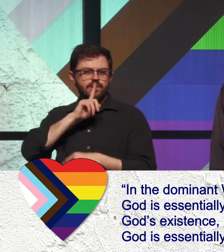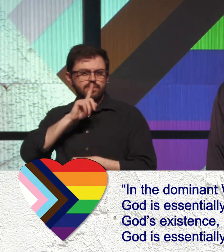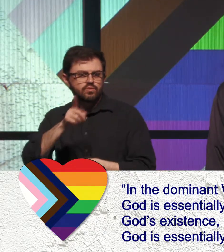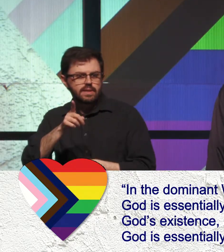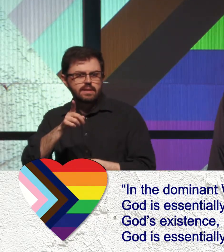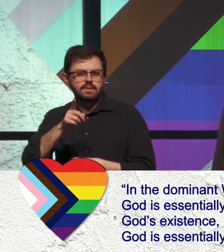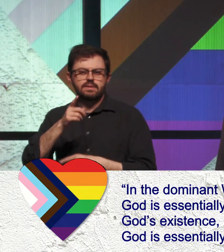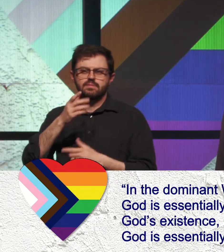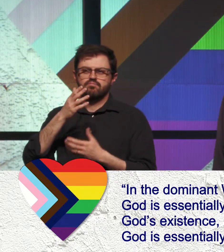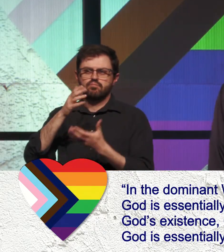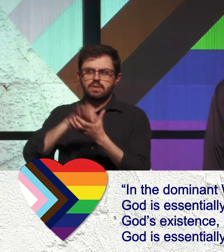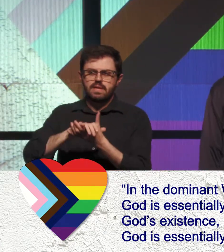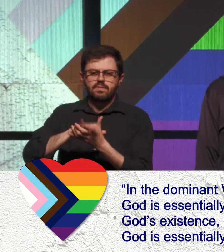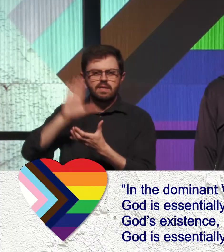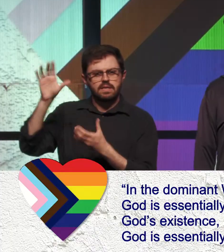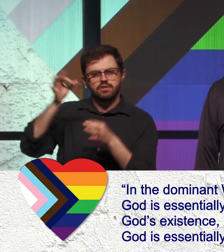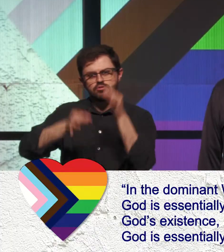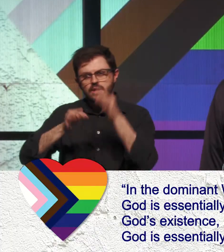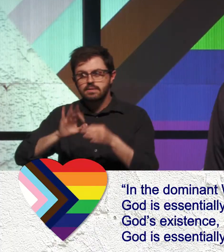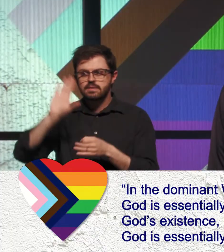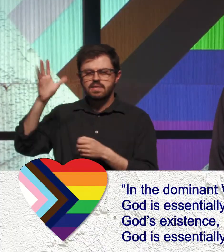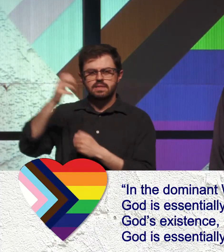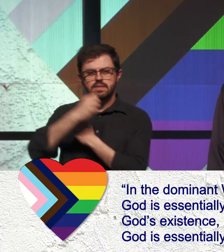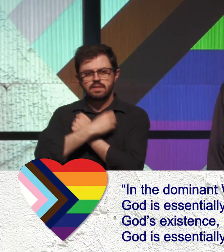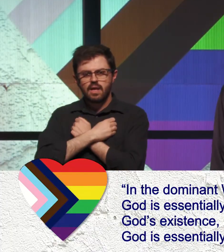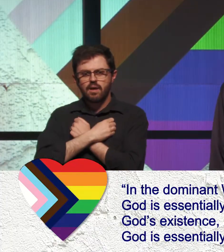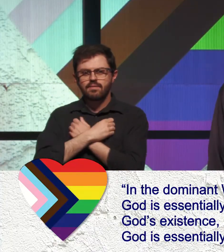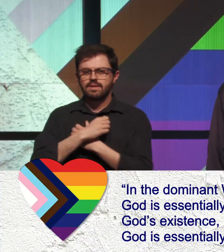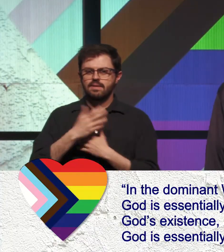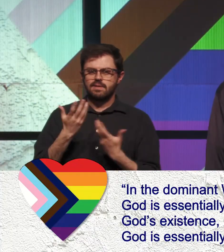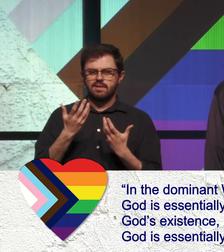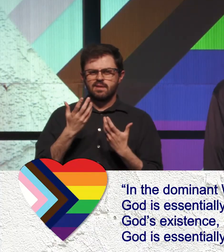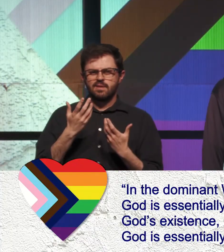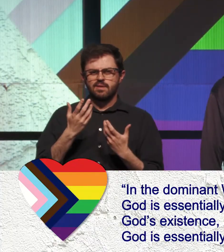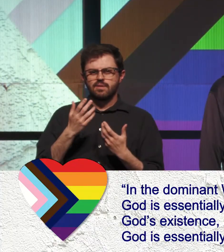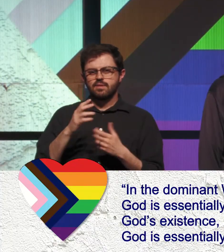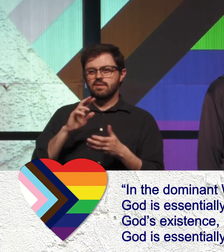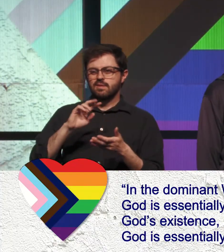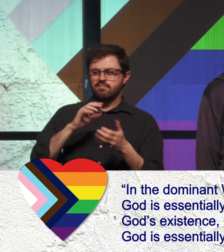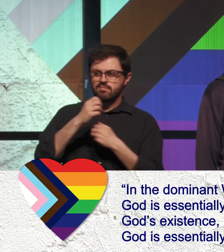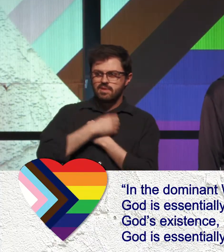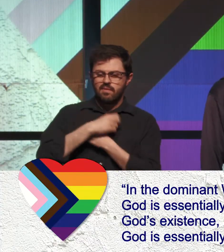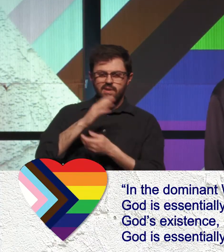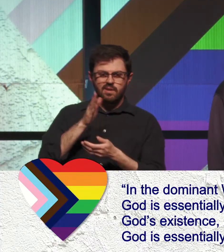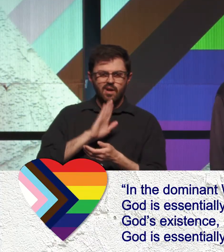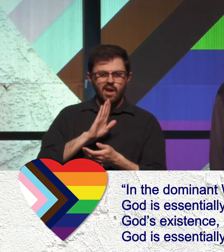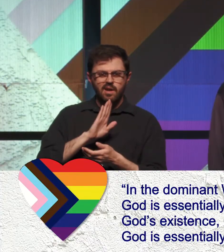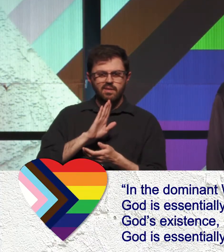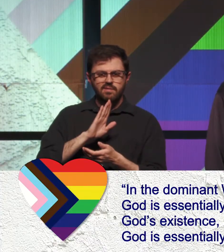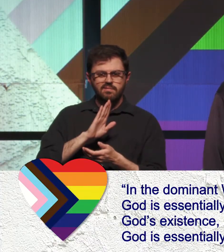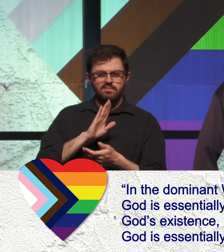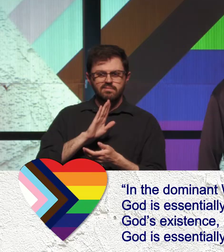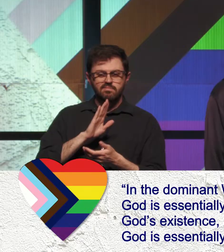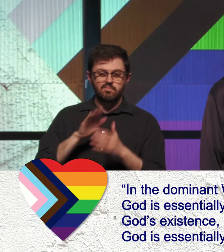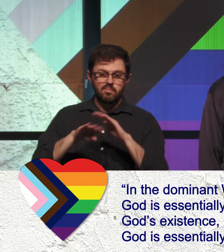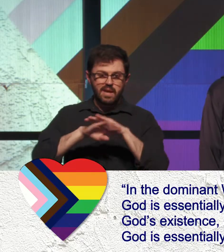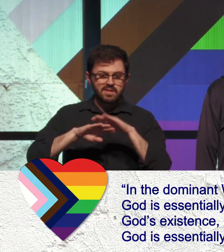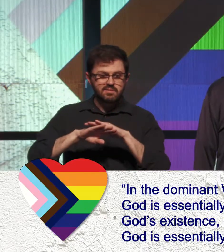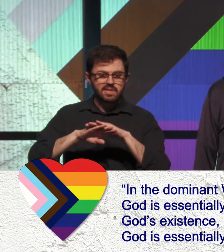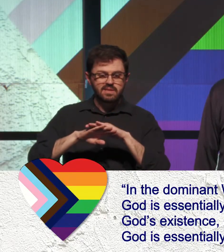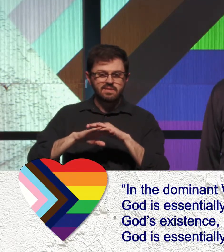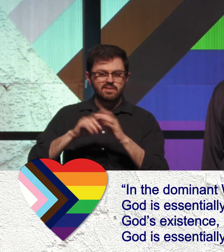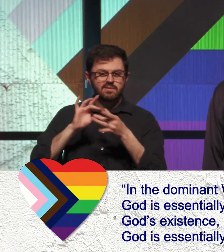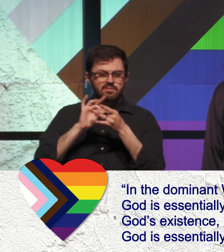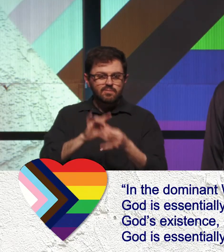God's justice, the belief in God's love. The love of God is essentially a thought experience. Do I believe all the doctrines?